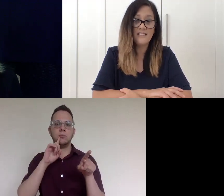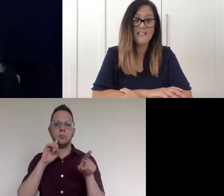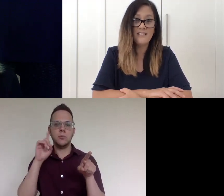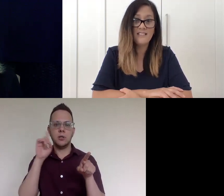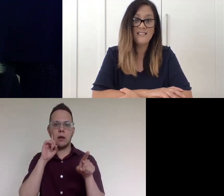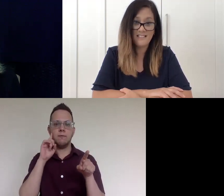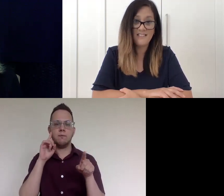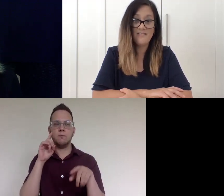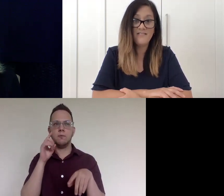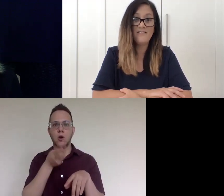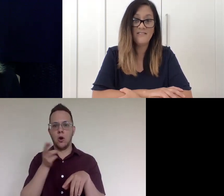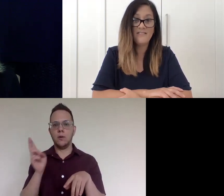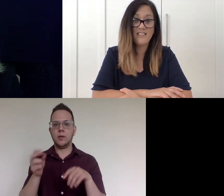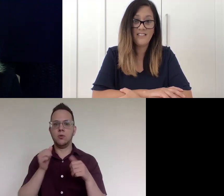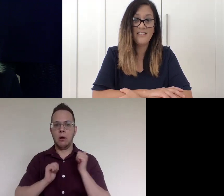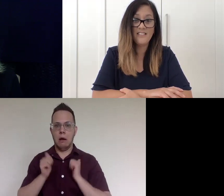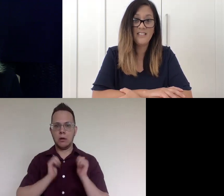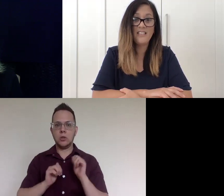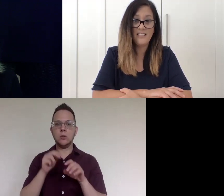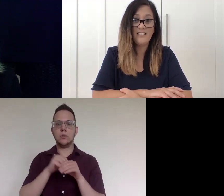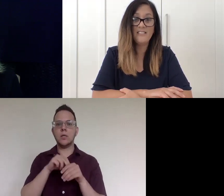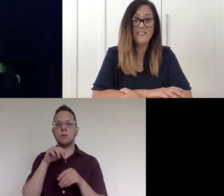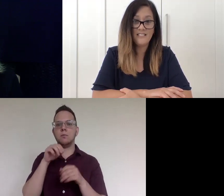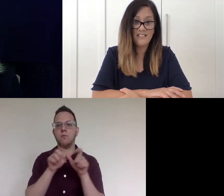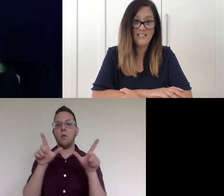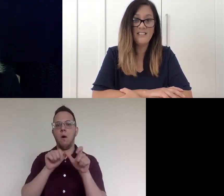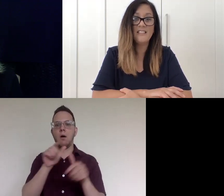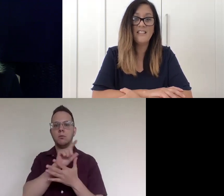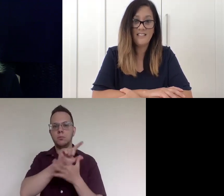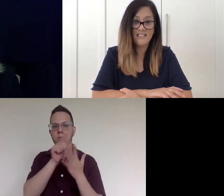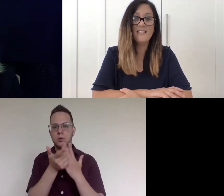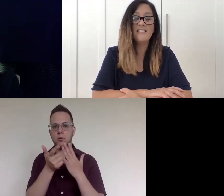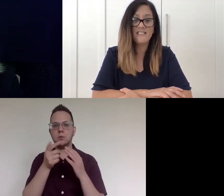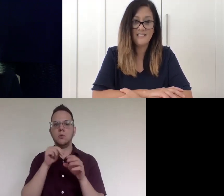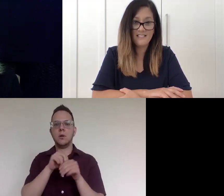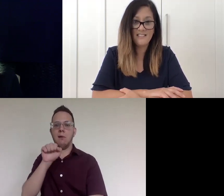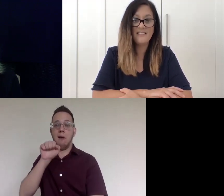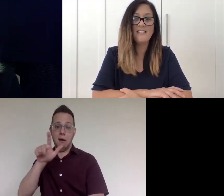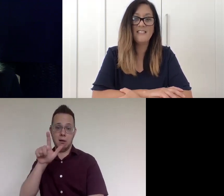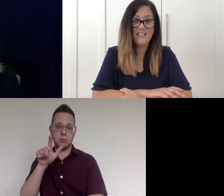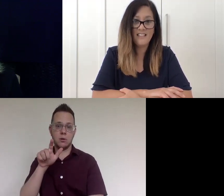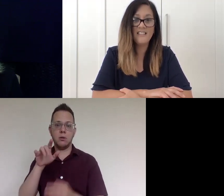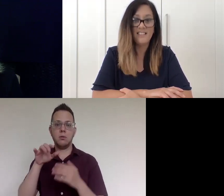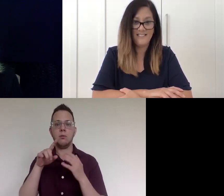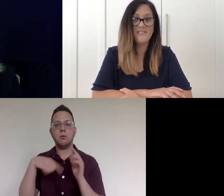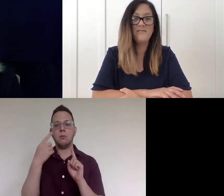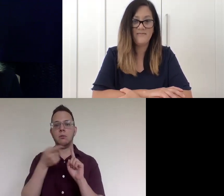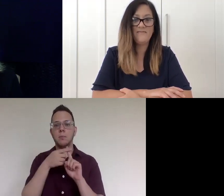So I know the Mass Commission on the Deaf and Hard of Hearing is soon going to be releasing a deaf and